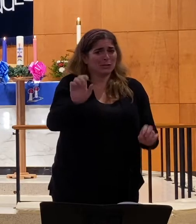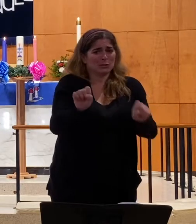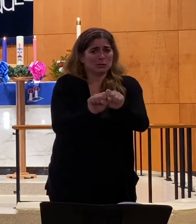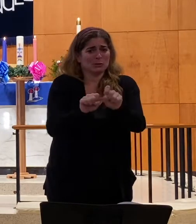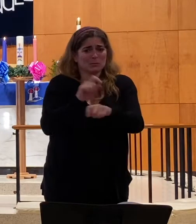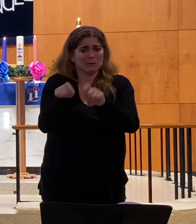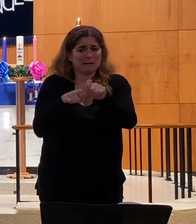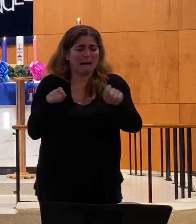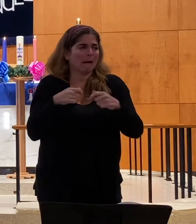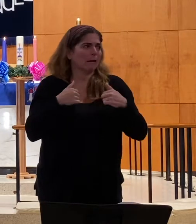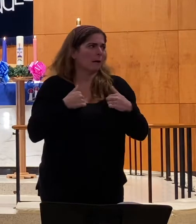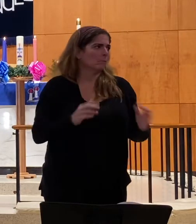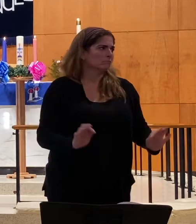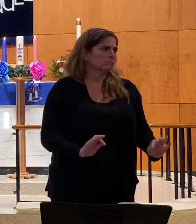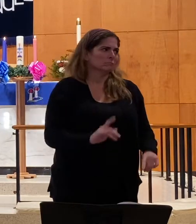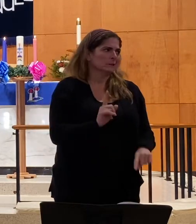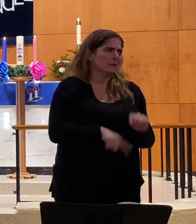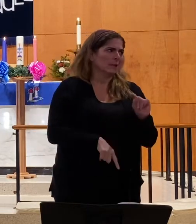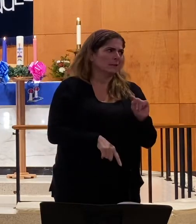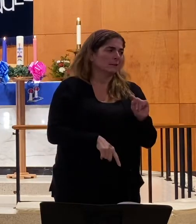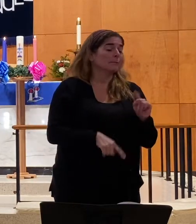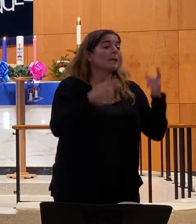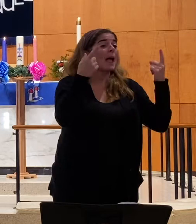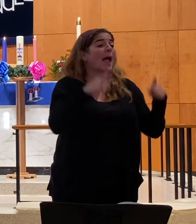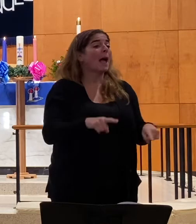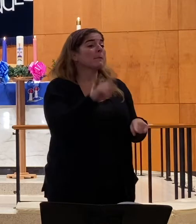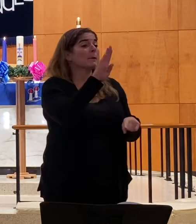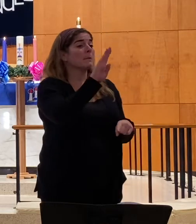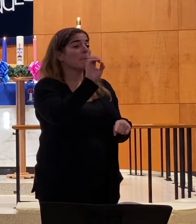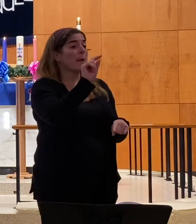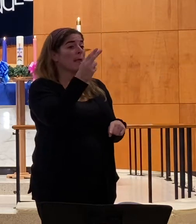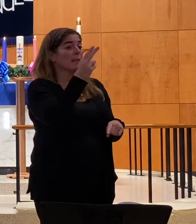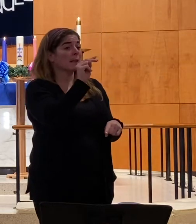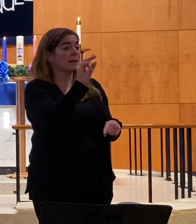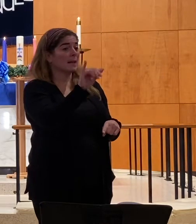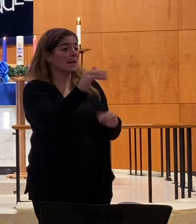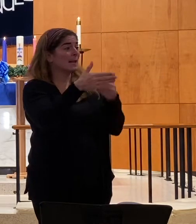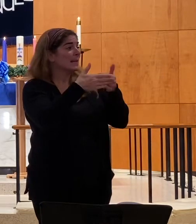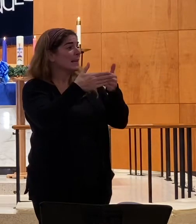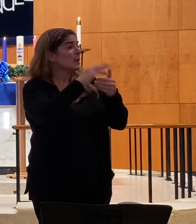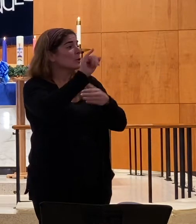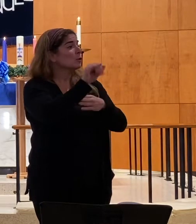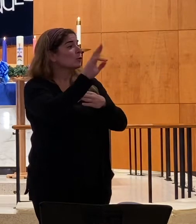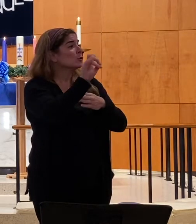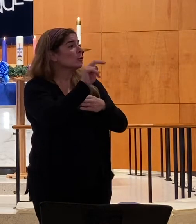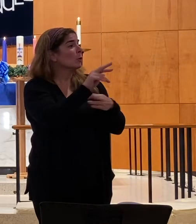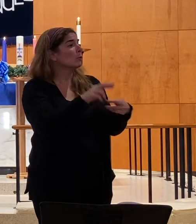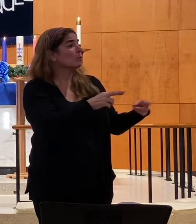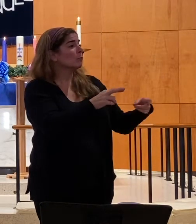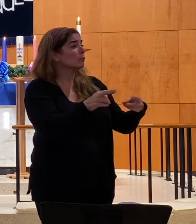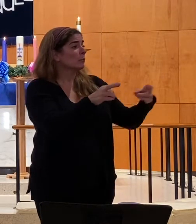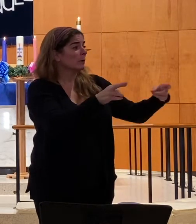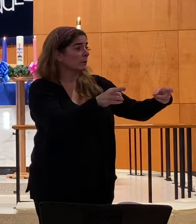sandal." This took place in Bethany across the Jordan, where John was baptizing.